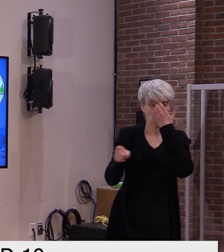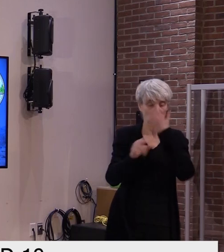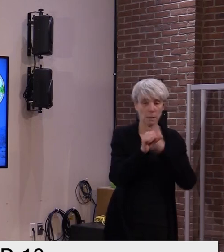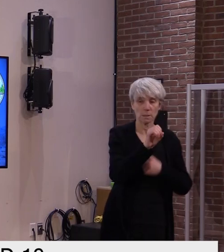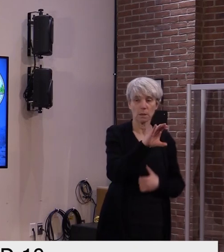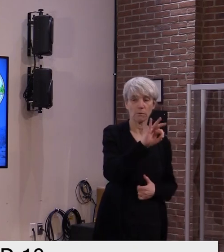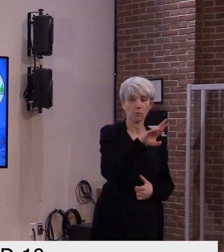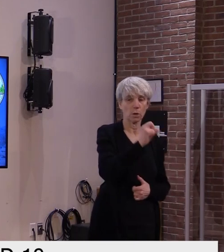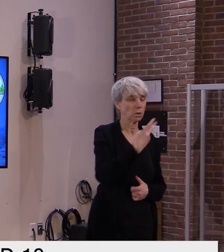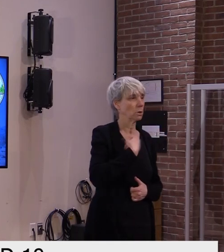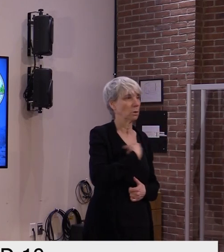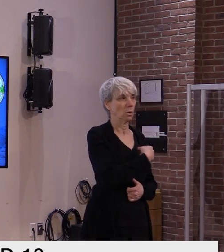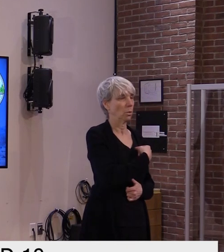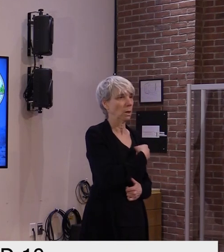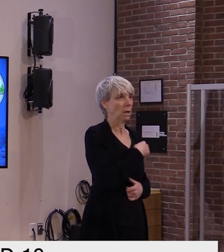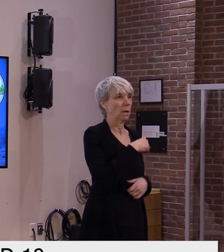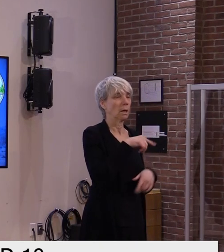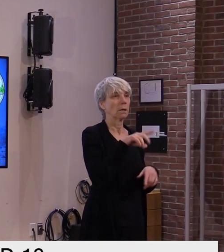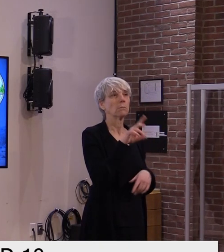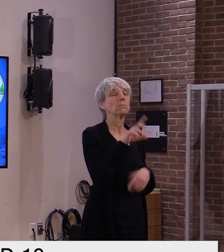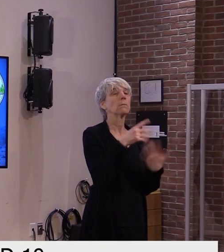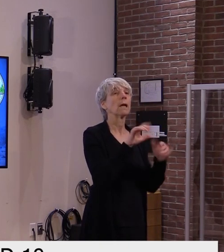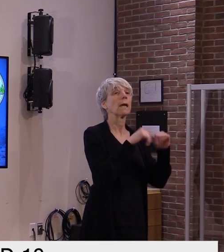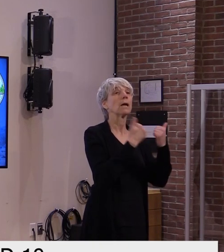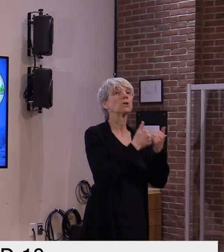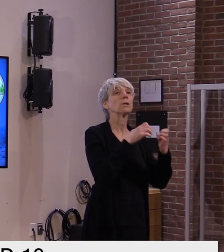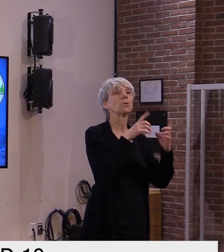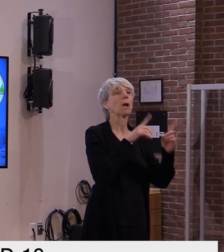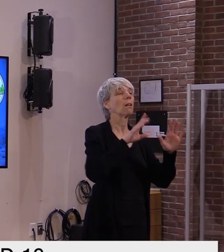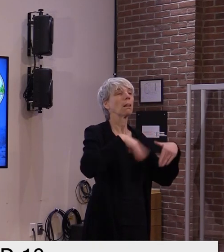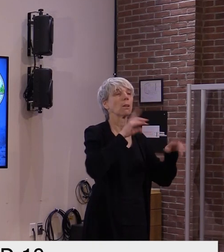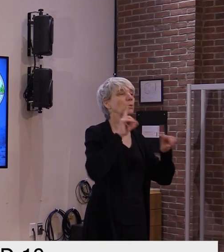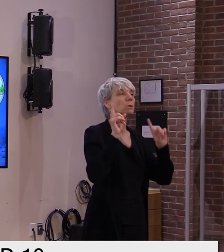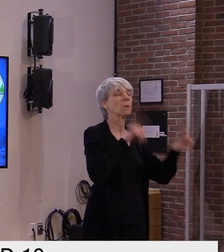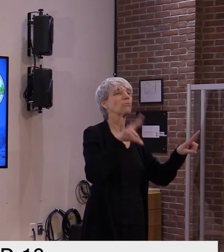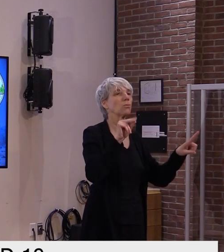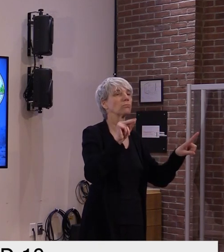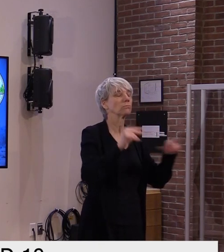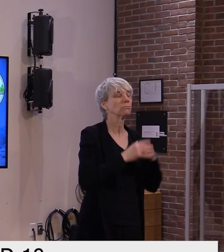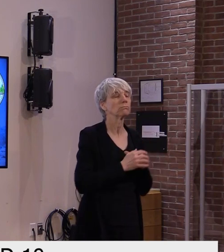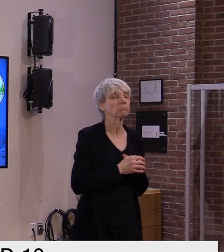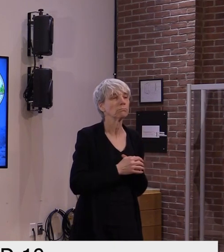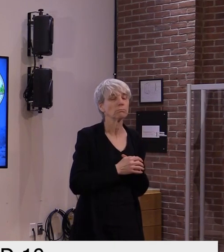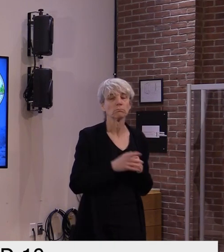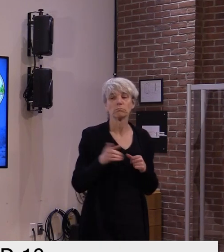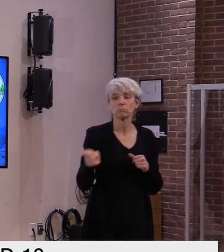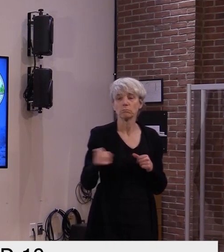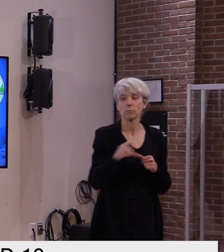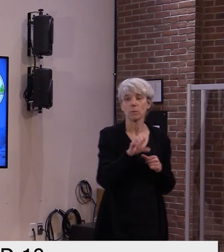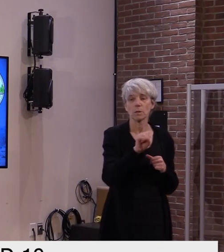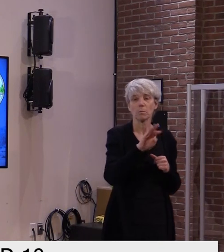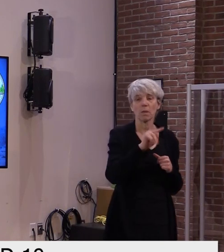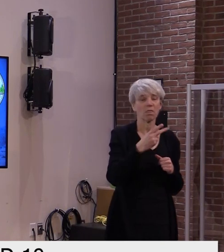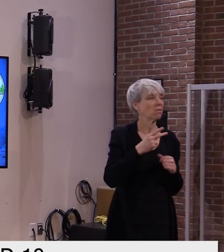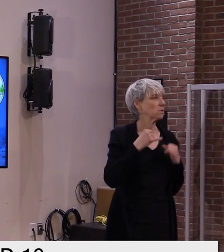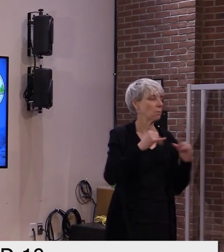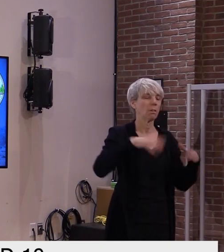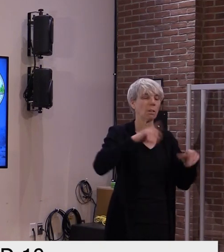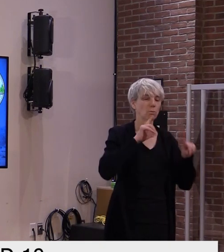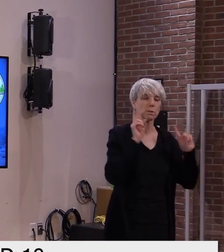it, but the Agency of Education did not respond. And Governor, neither did I. Okay.